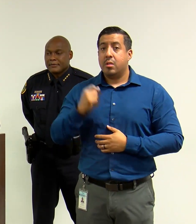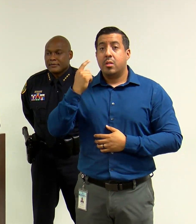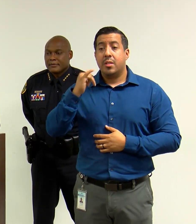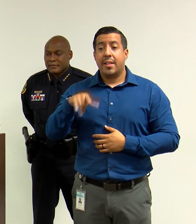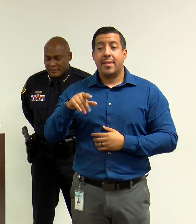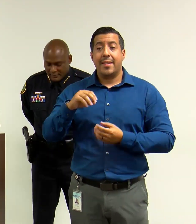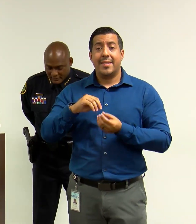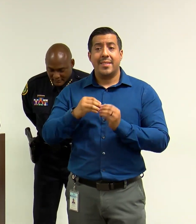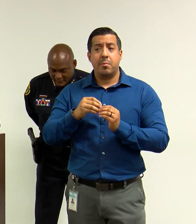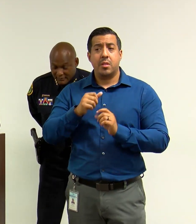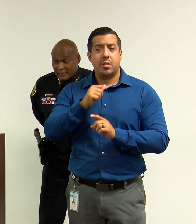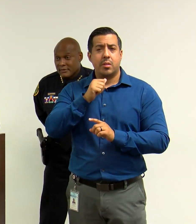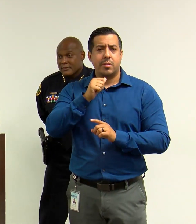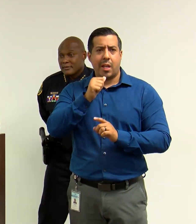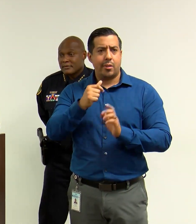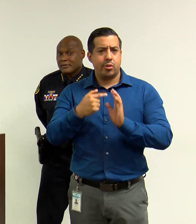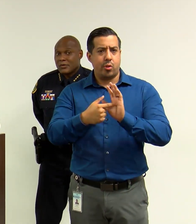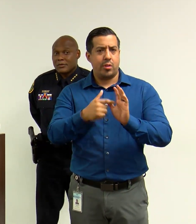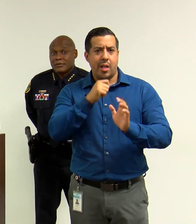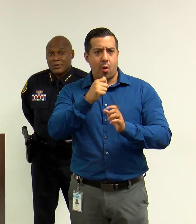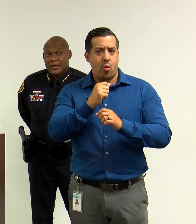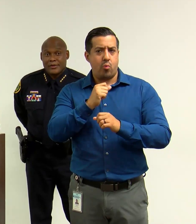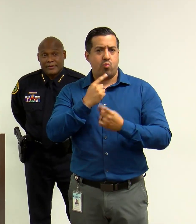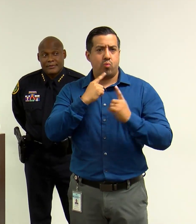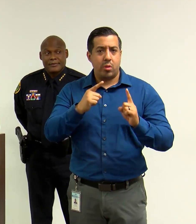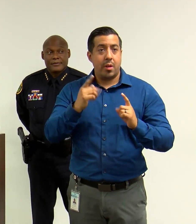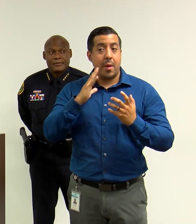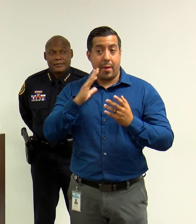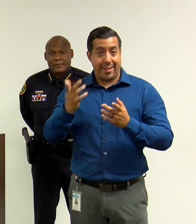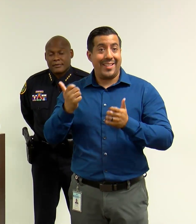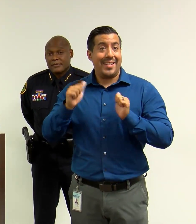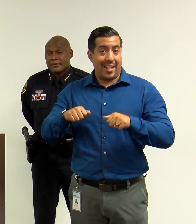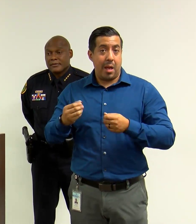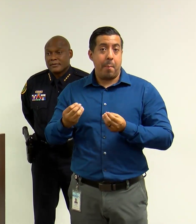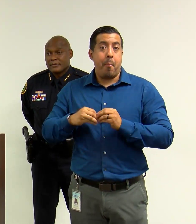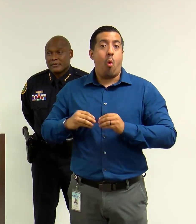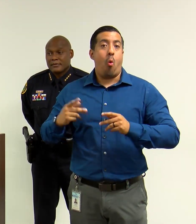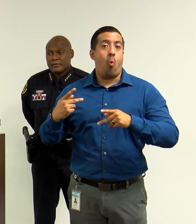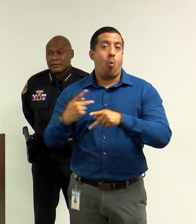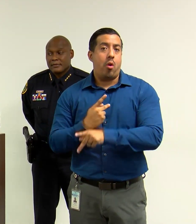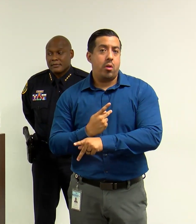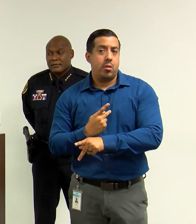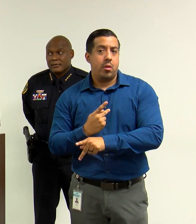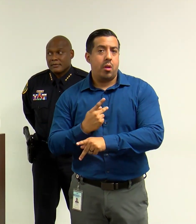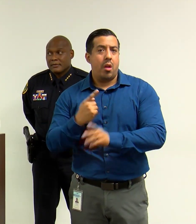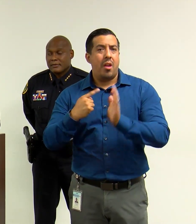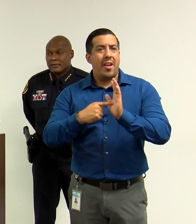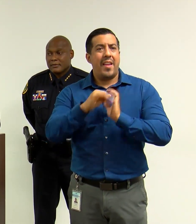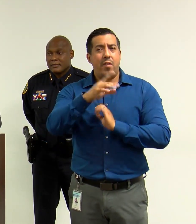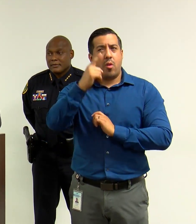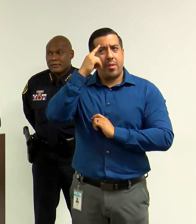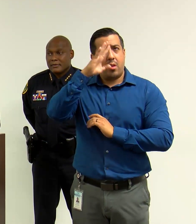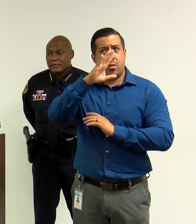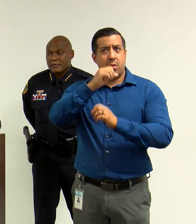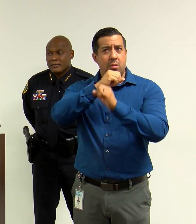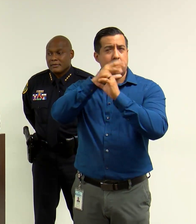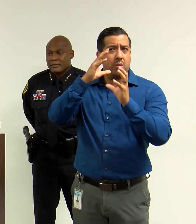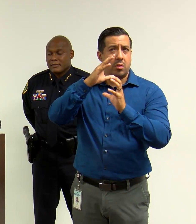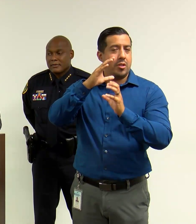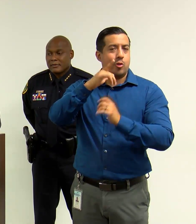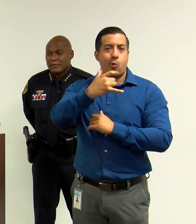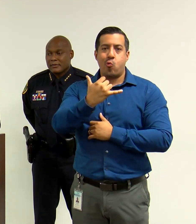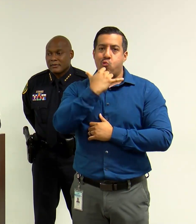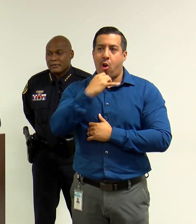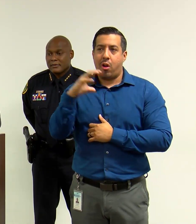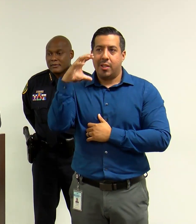show that it's not working. It could always be much more worse. So if you're drawing that conclusion, then you're drawing an erroneous